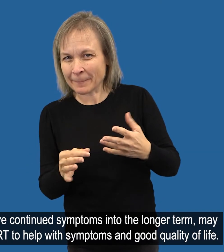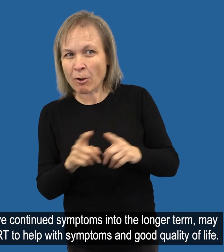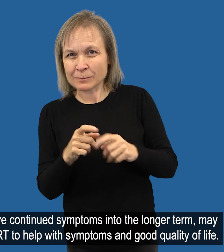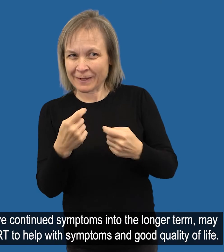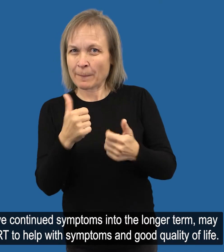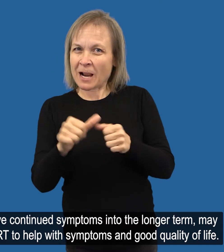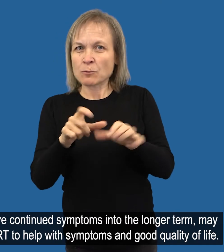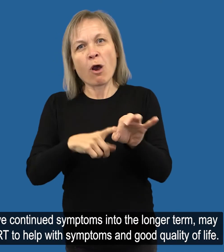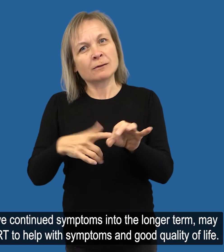of life.